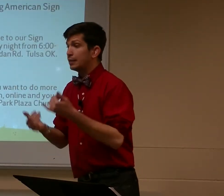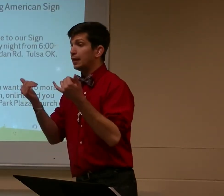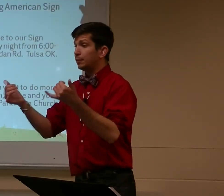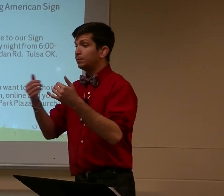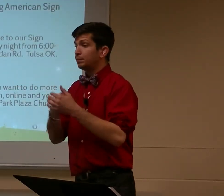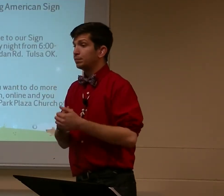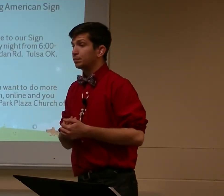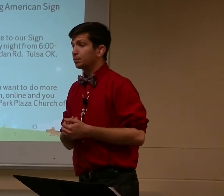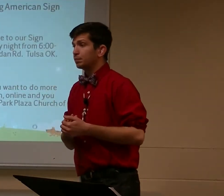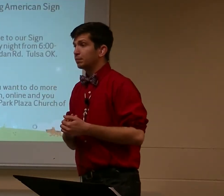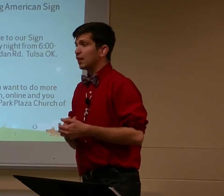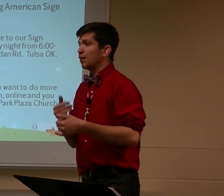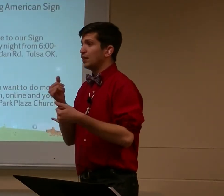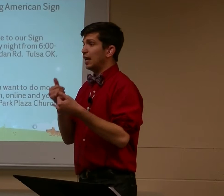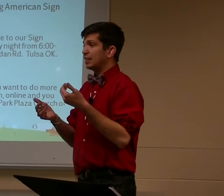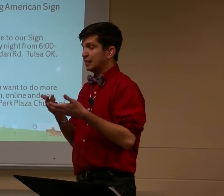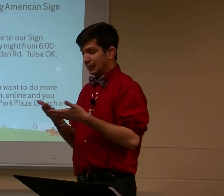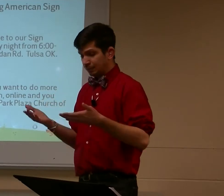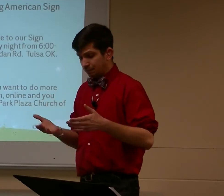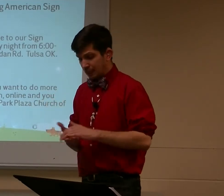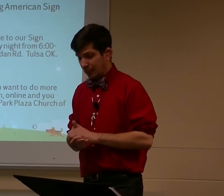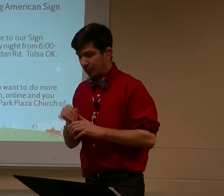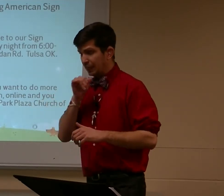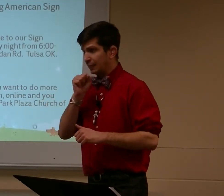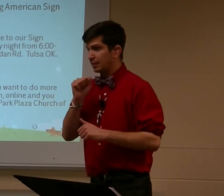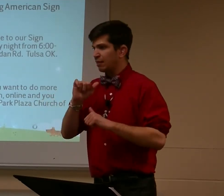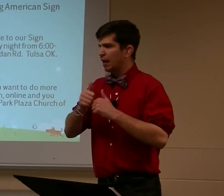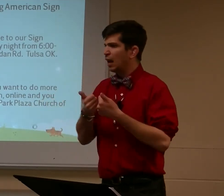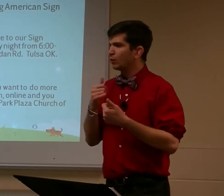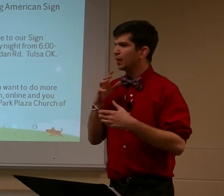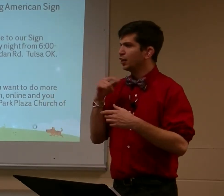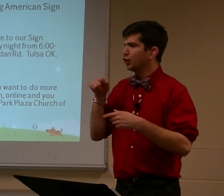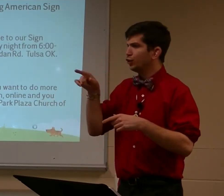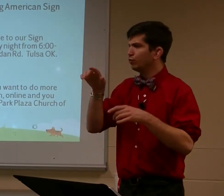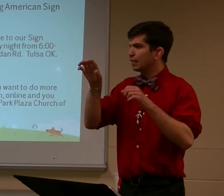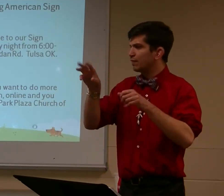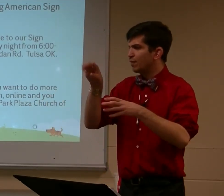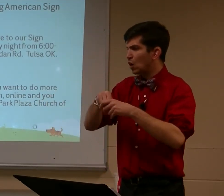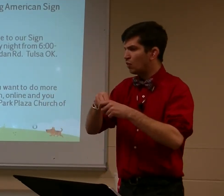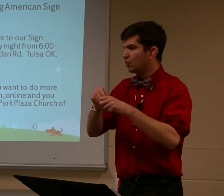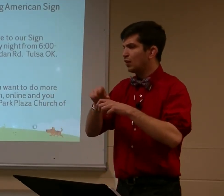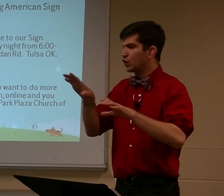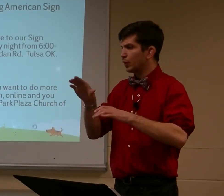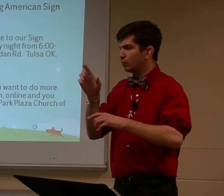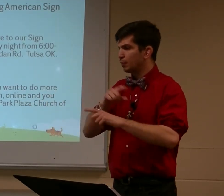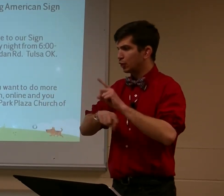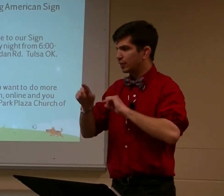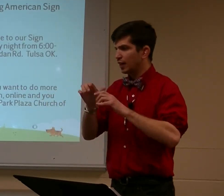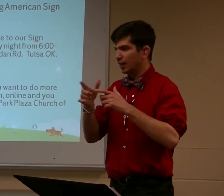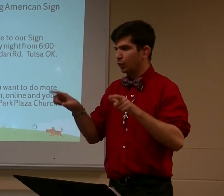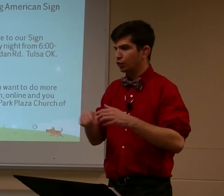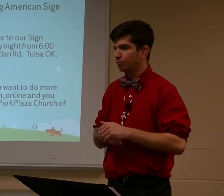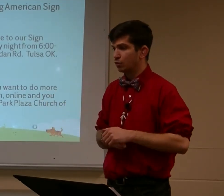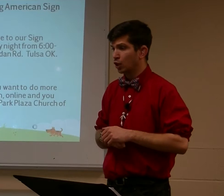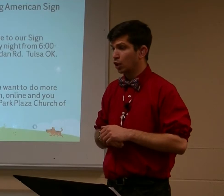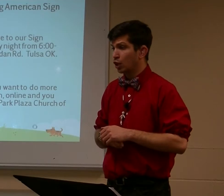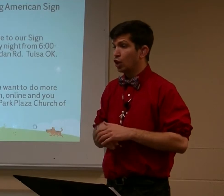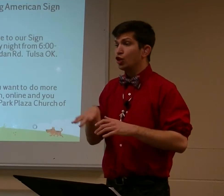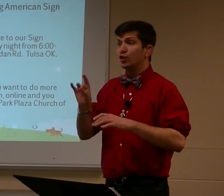Now, the last thing is, how can you get involved of doing American Sign Language? You can